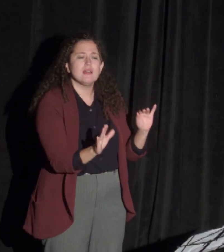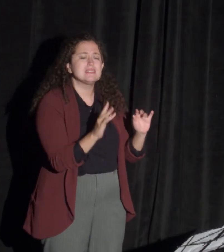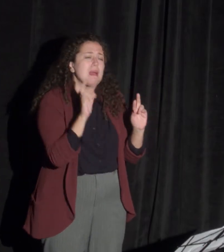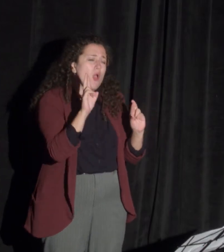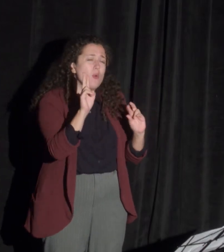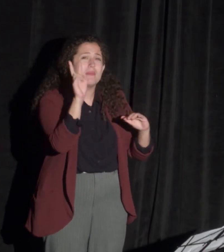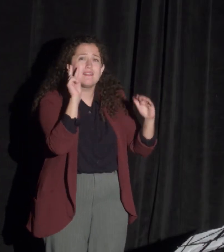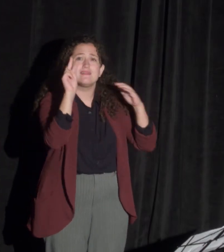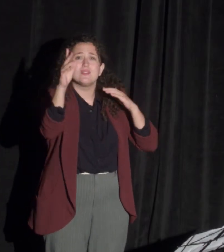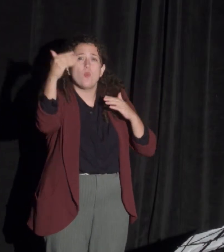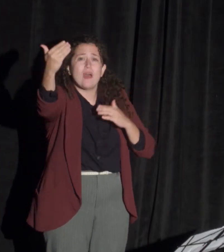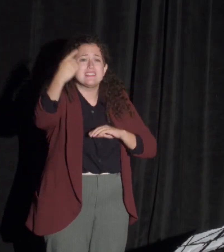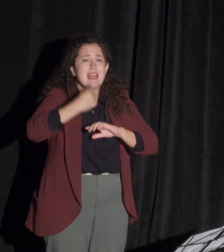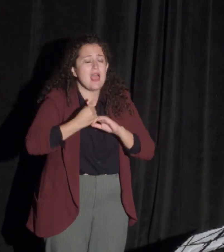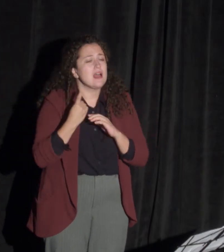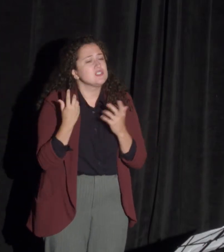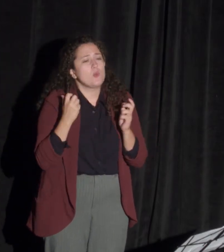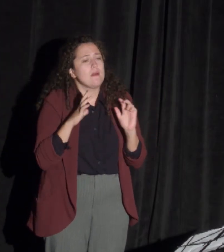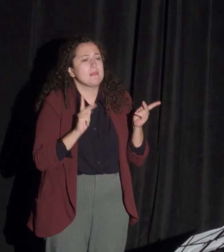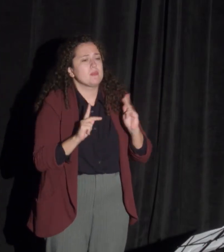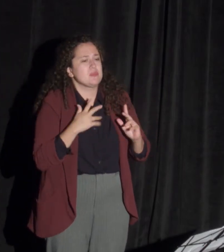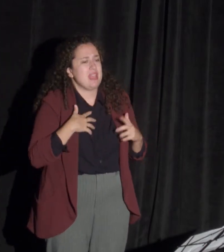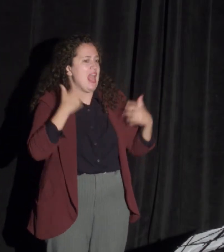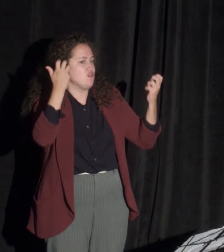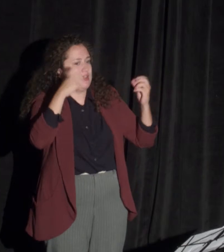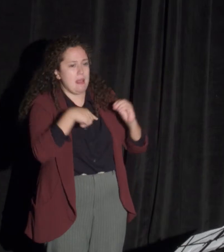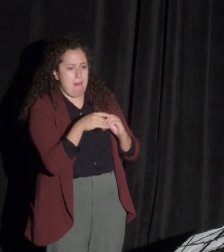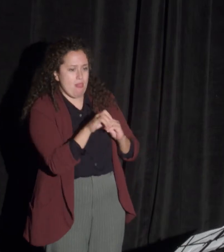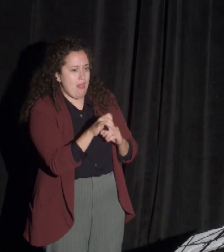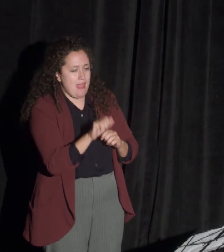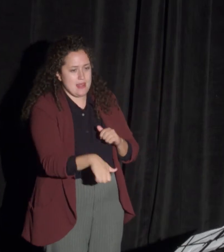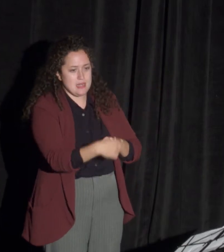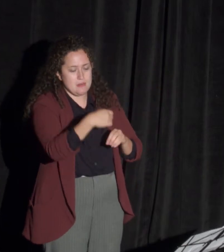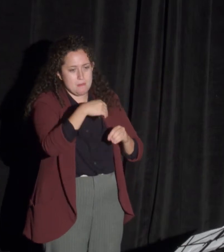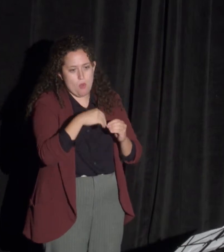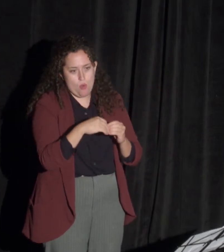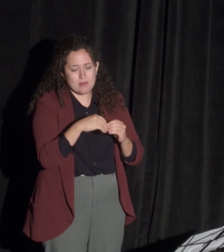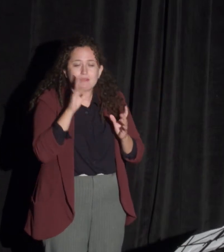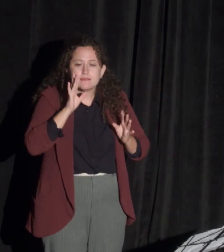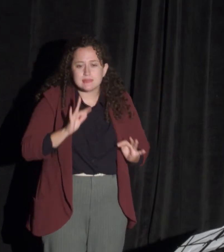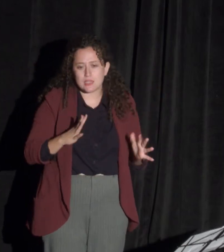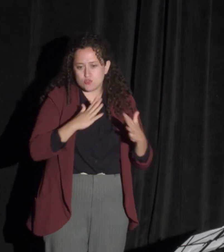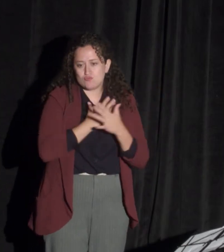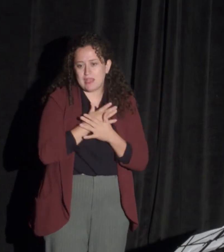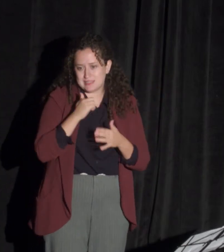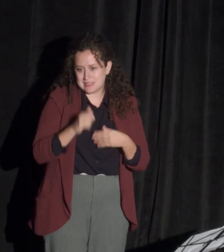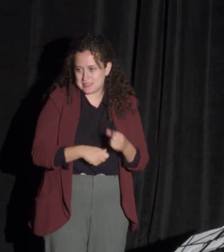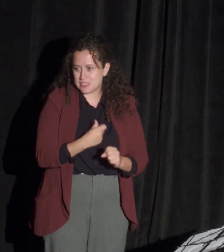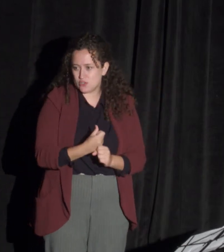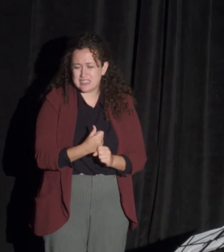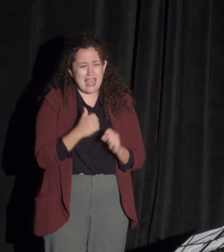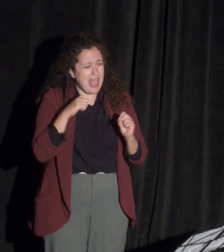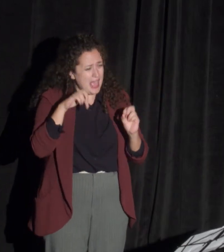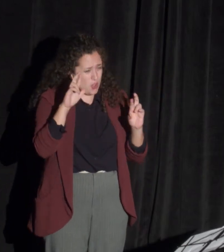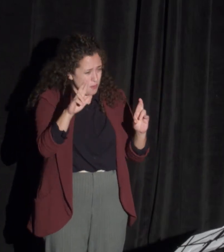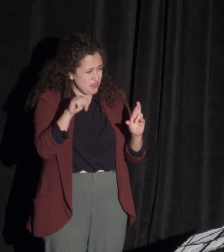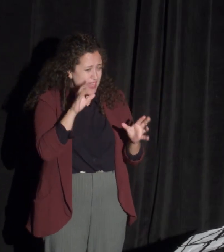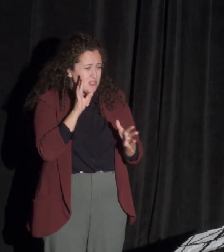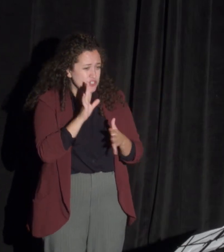about that anymore. I decided to rest this year, and I hope that choice doesn't speak as disrespectful in light of this